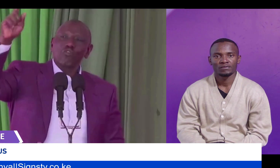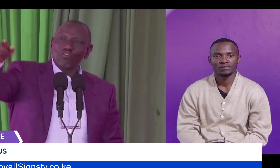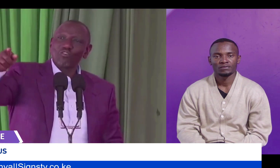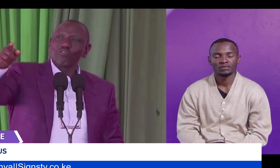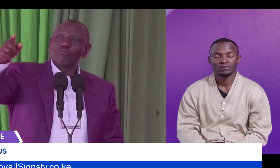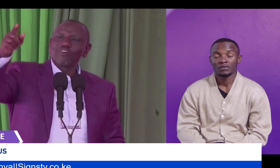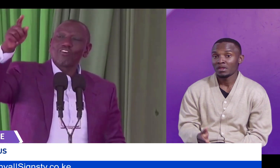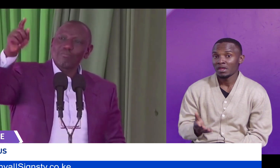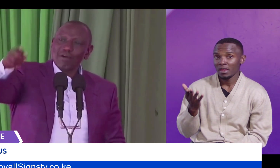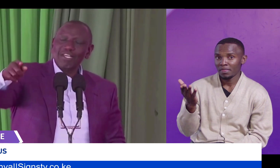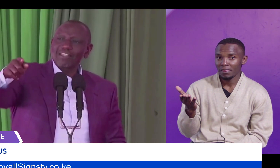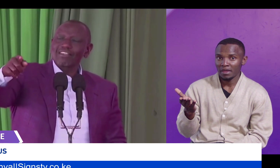Huko Homa Bay,